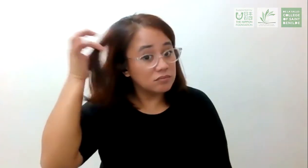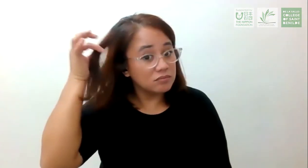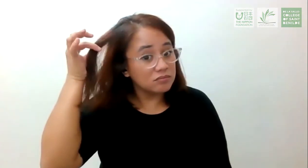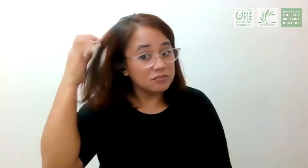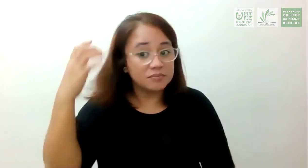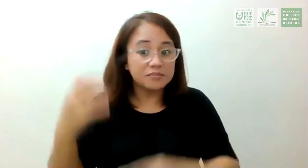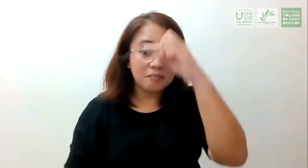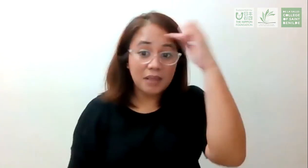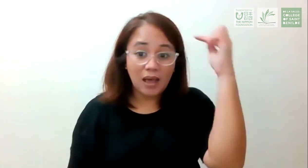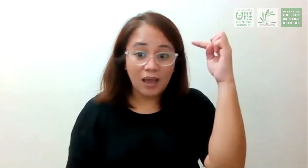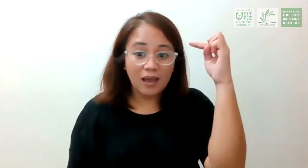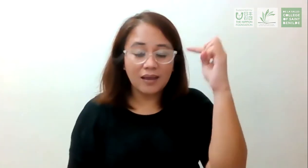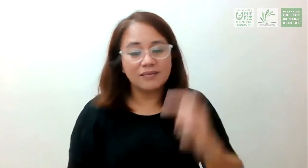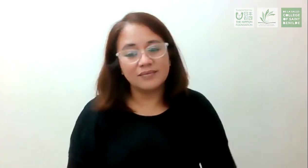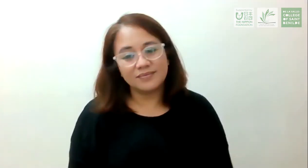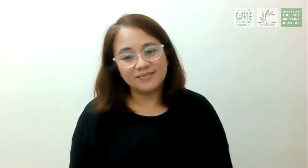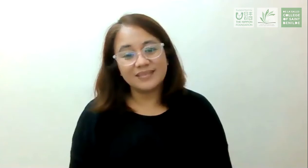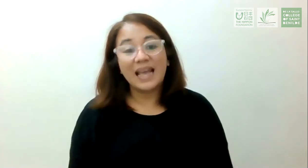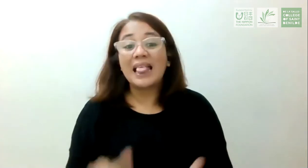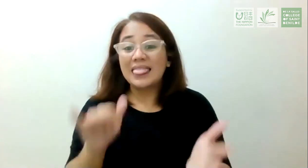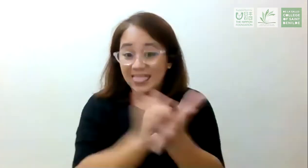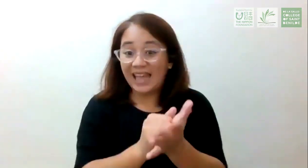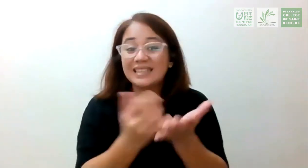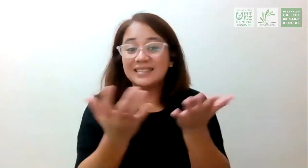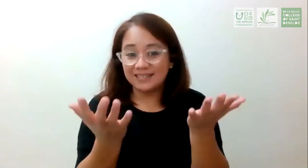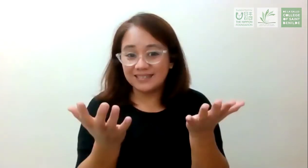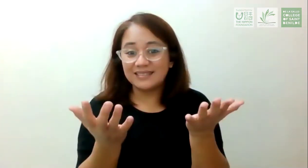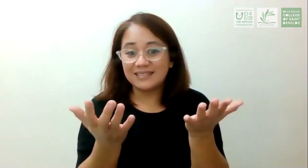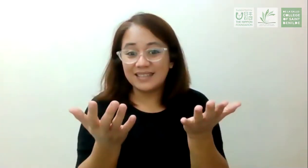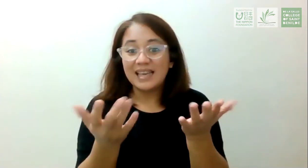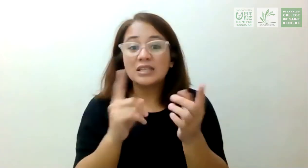Okay, then that talks about describing the hair.